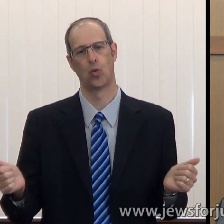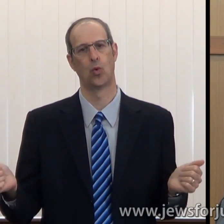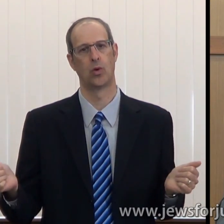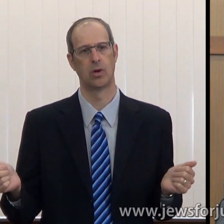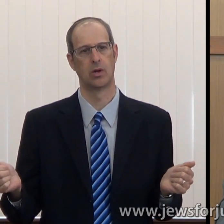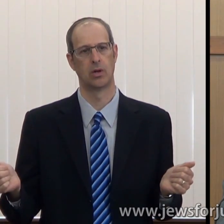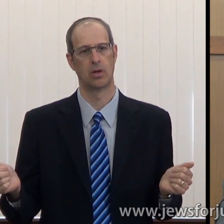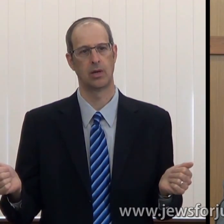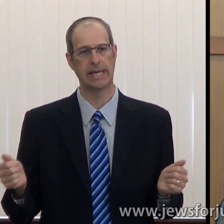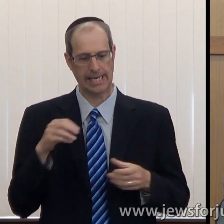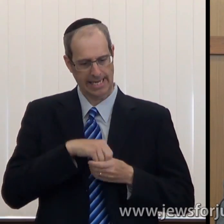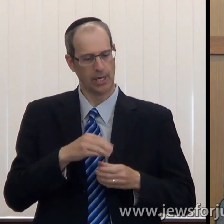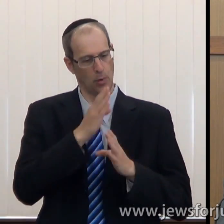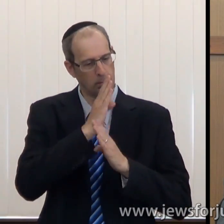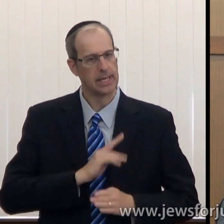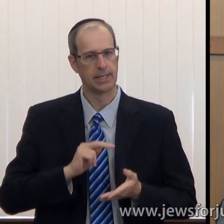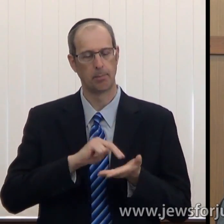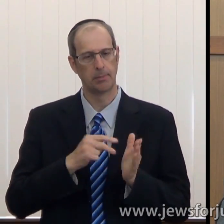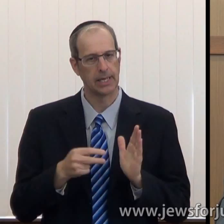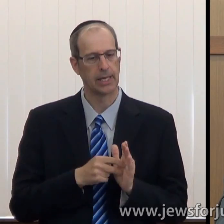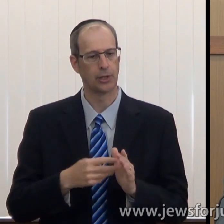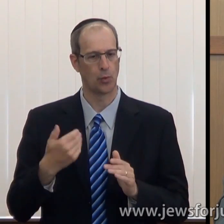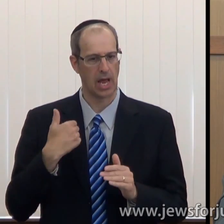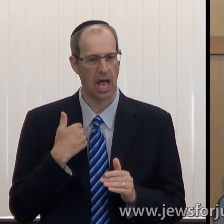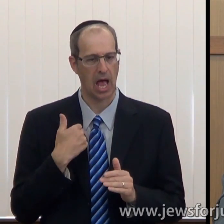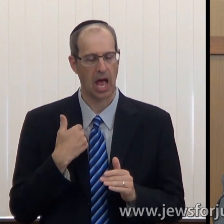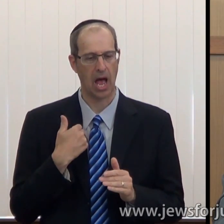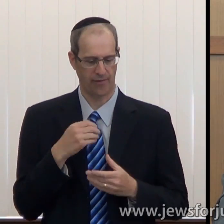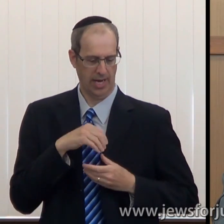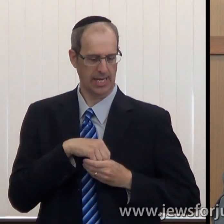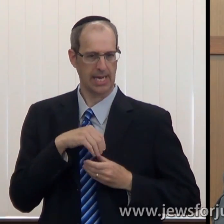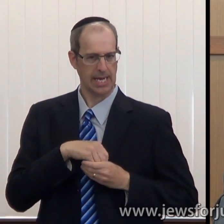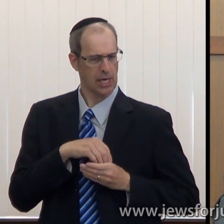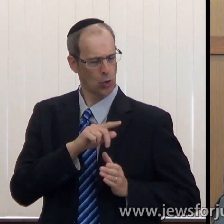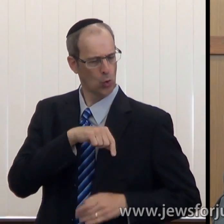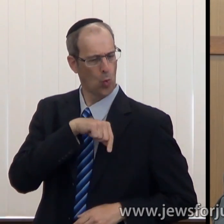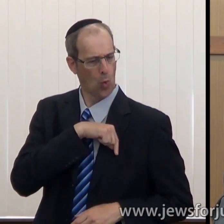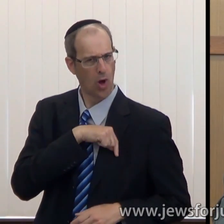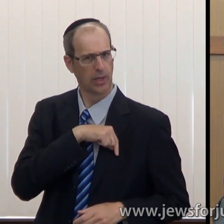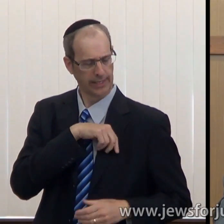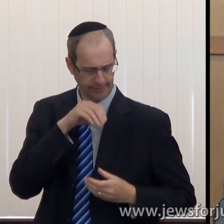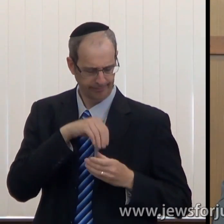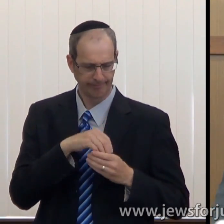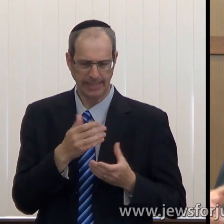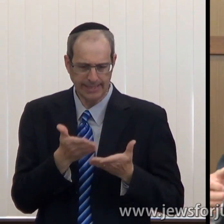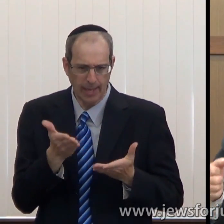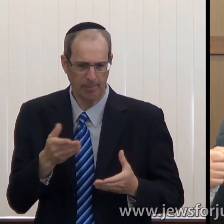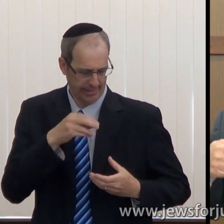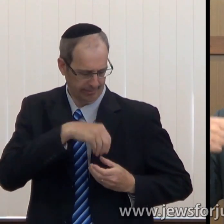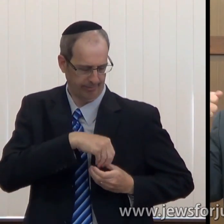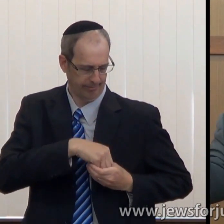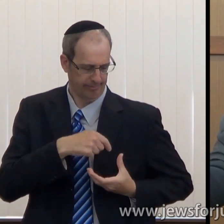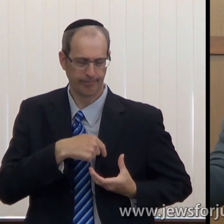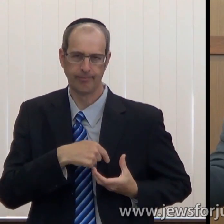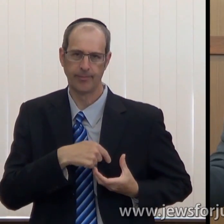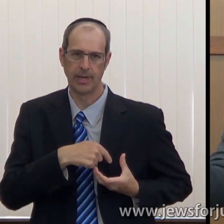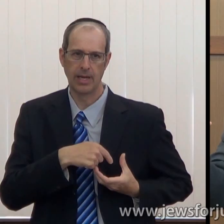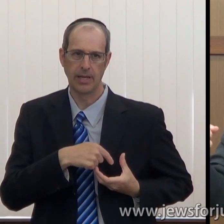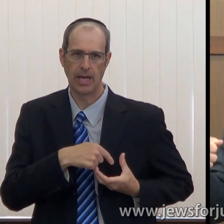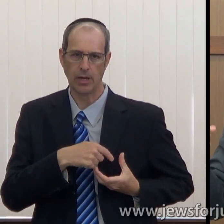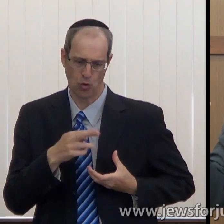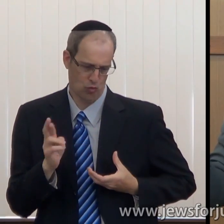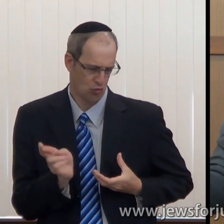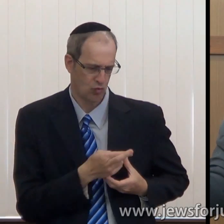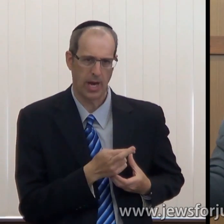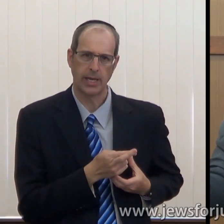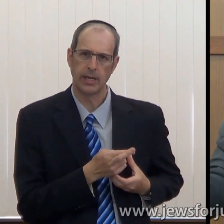inner peace means that we have an inner quality, there's something inside of us, that it equips us, it